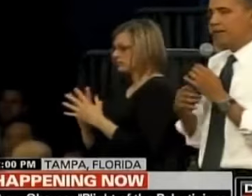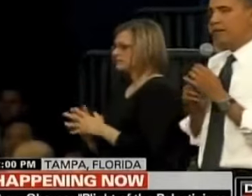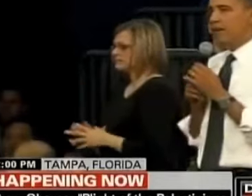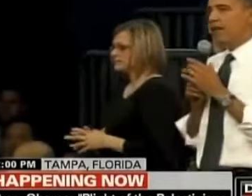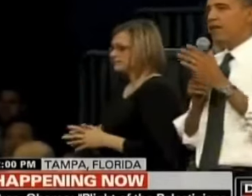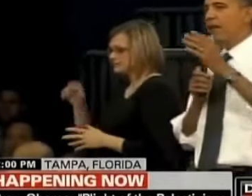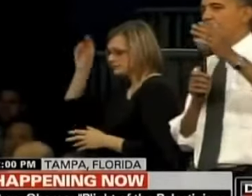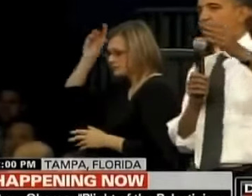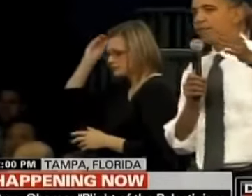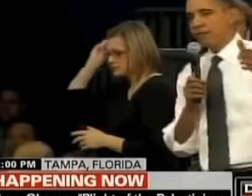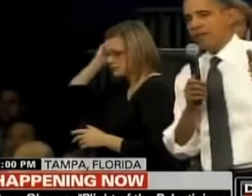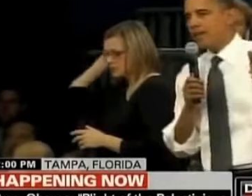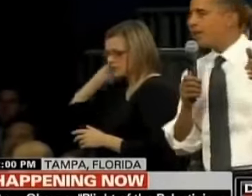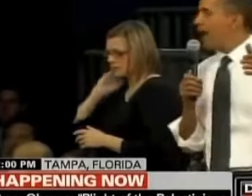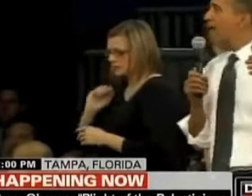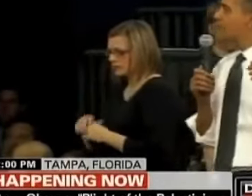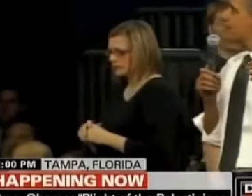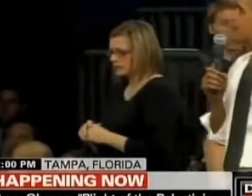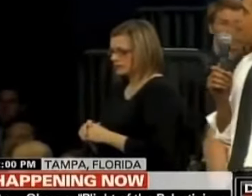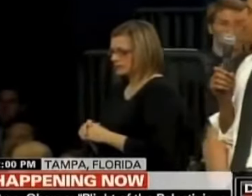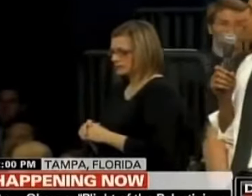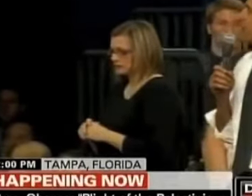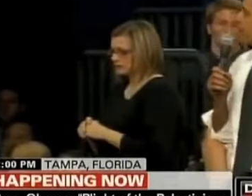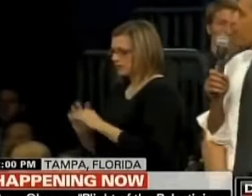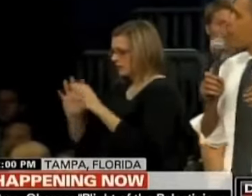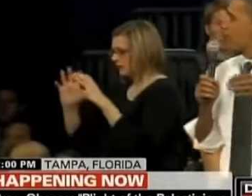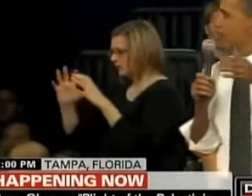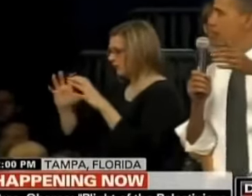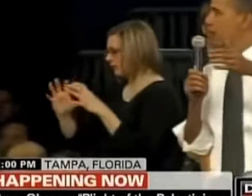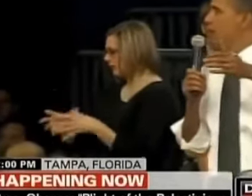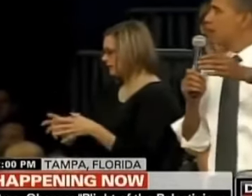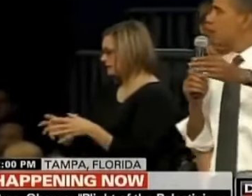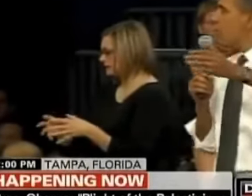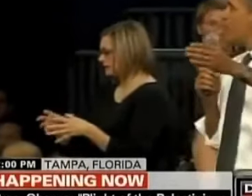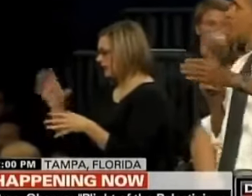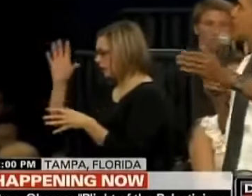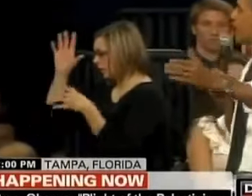go. On the other hand, President Abbas of the Palestinian Authority,